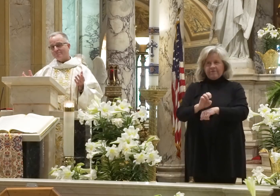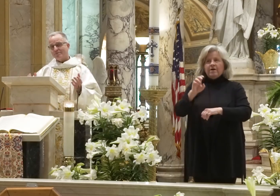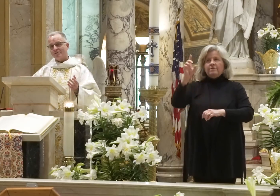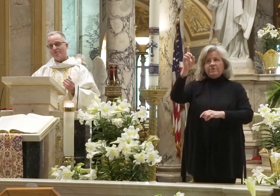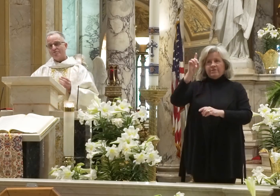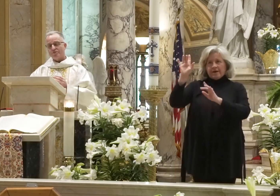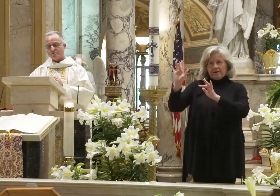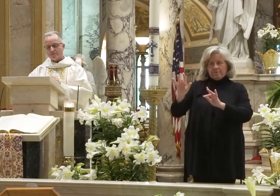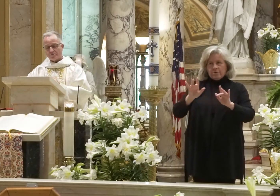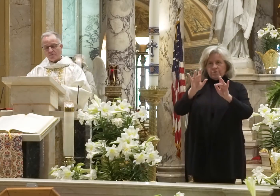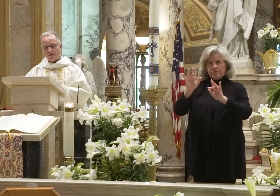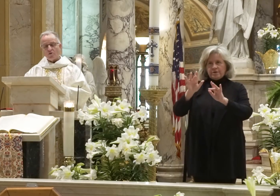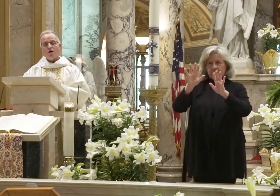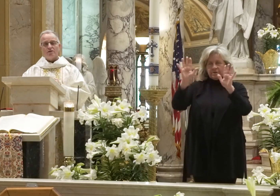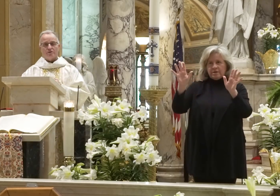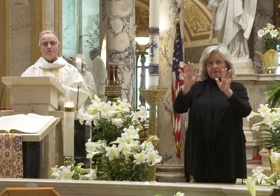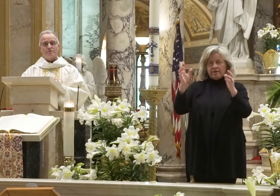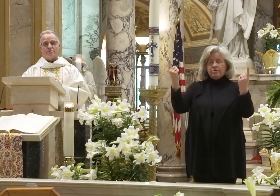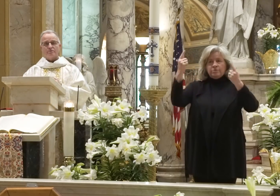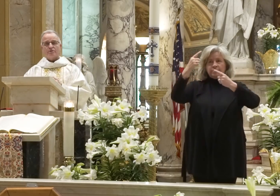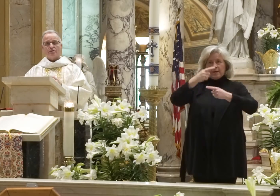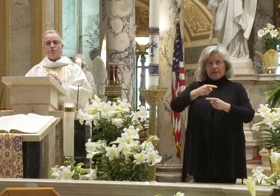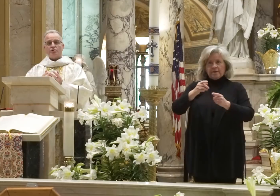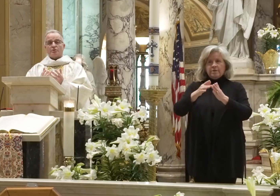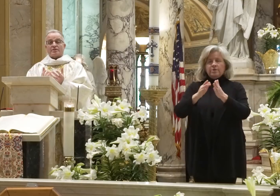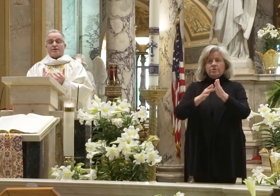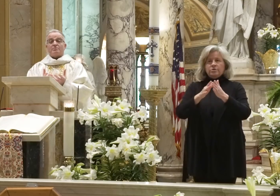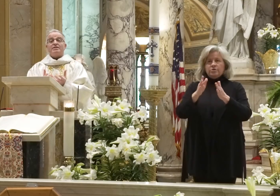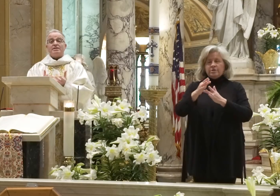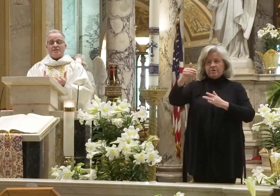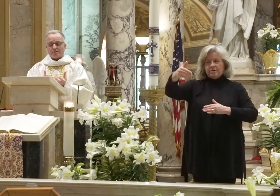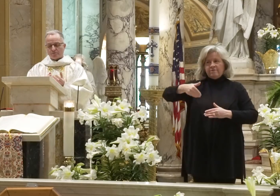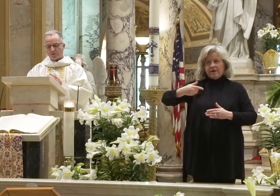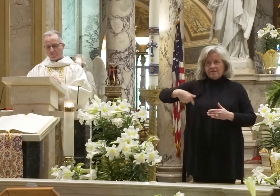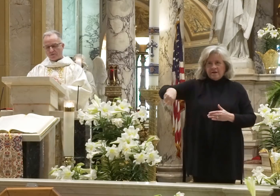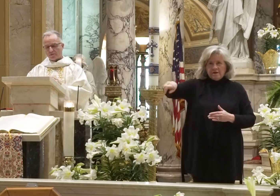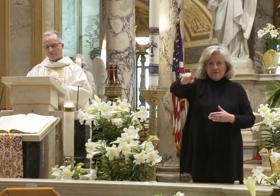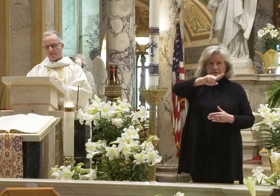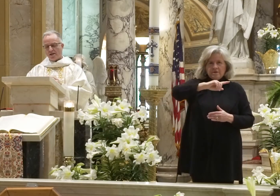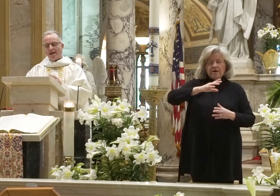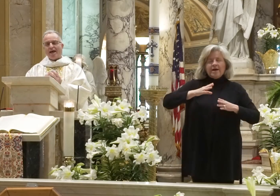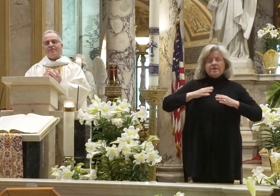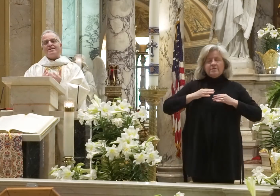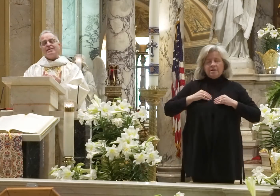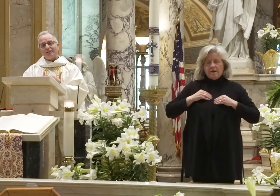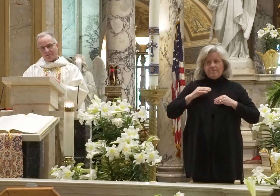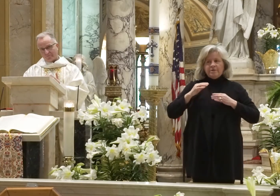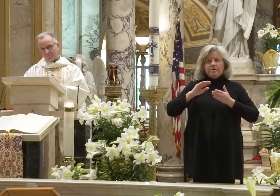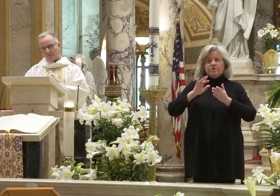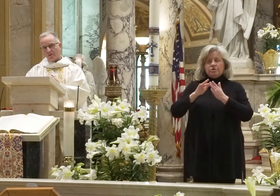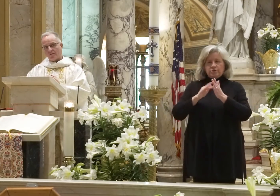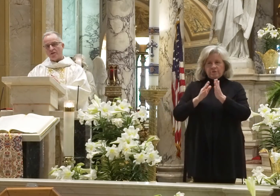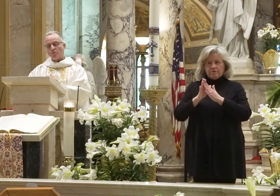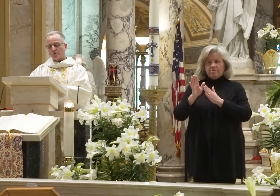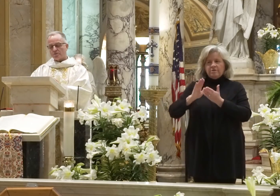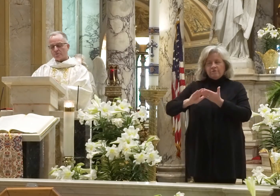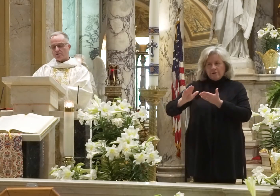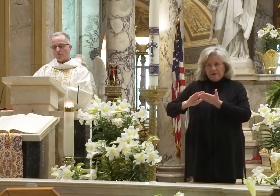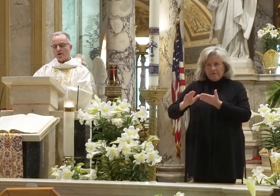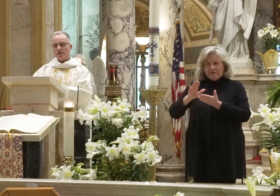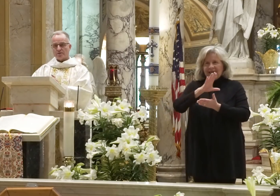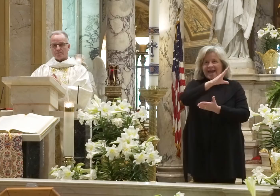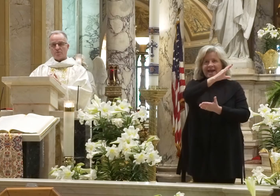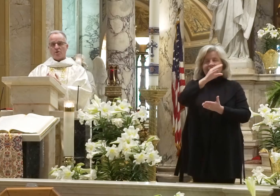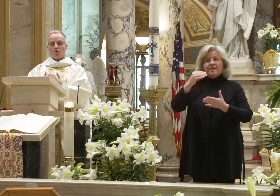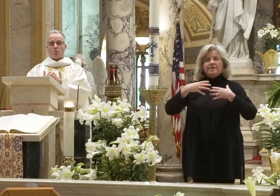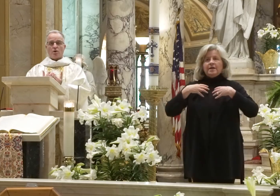Today, Jesus is inviting all of us to accept his forgiveness and the healing that he wants to